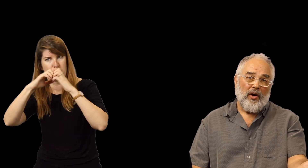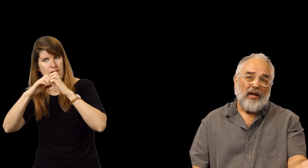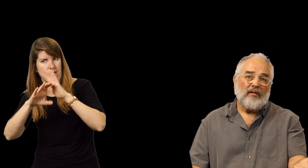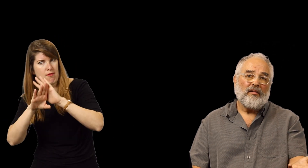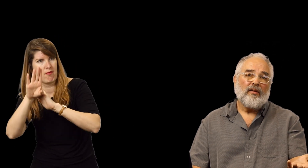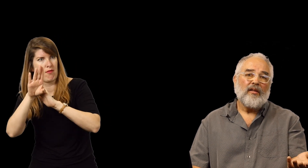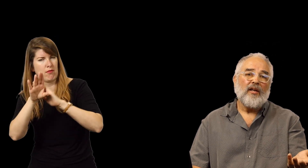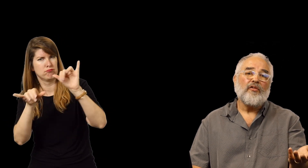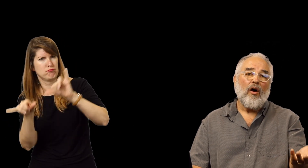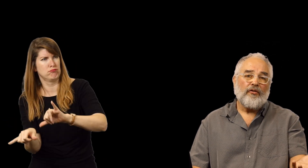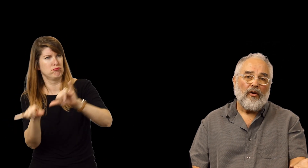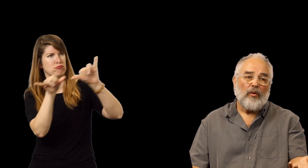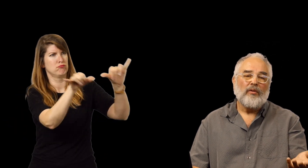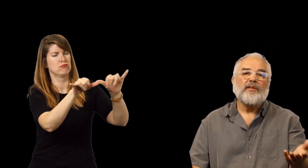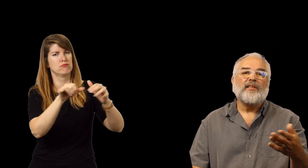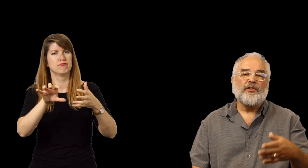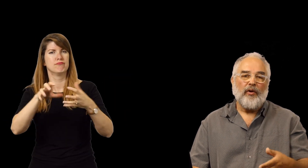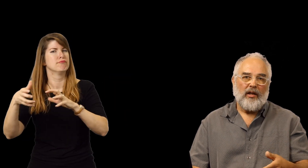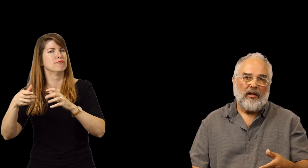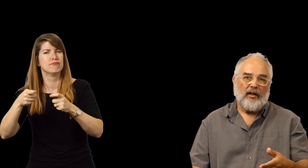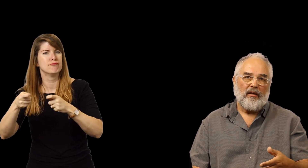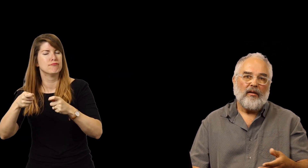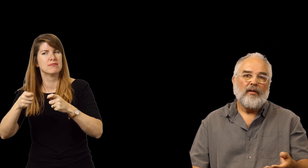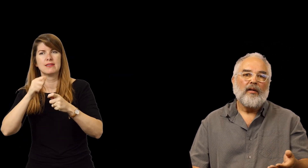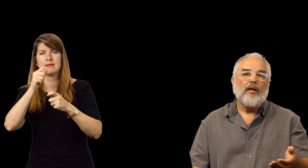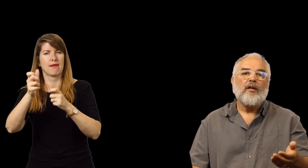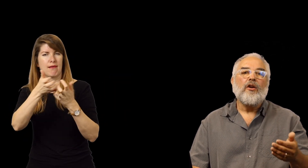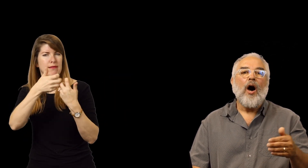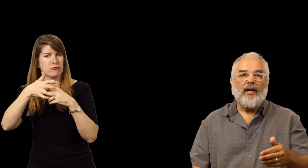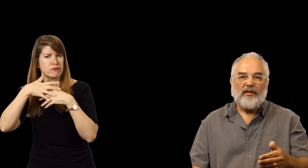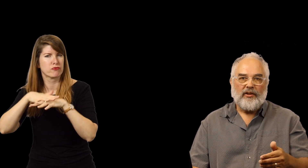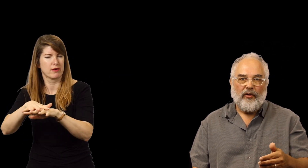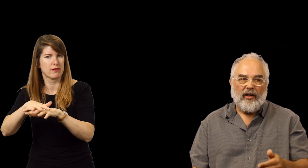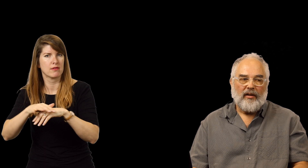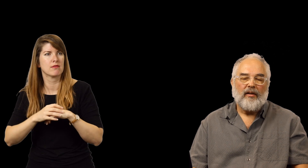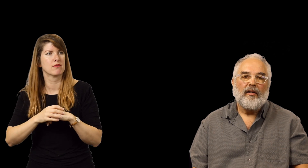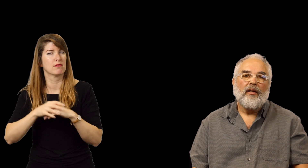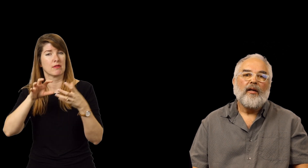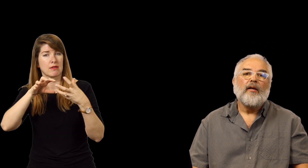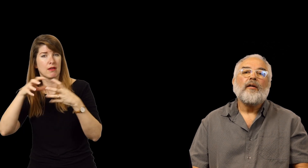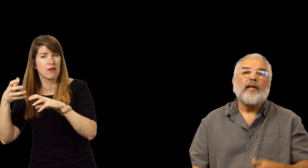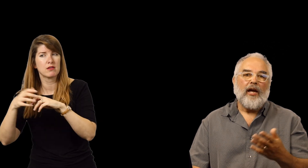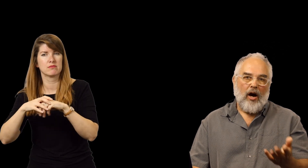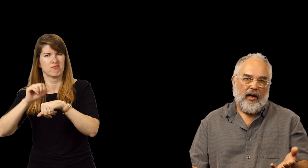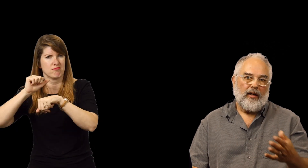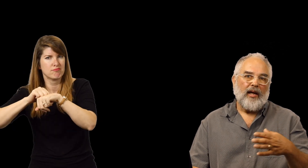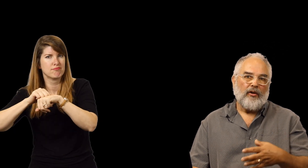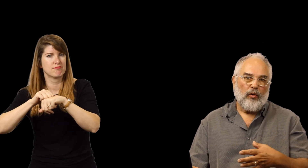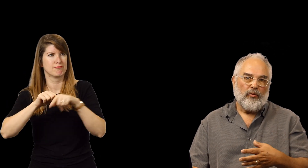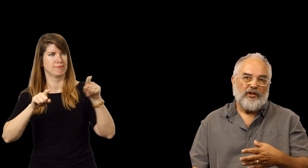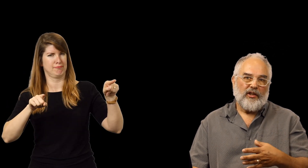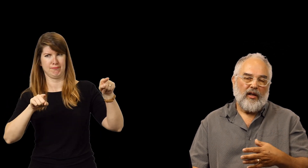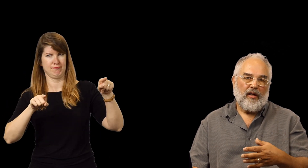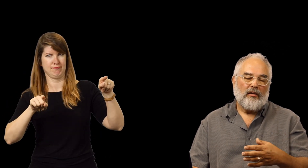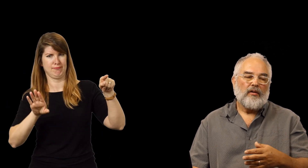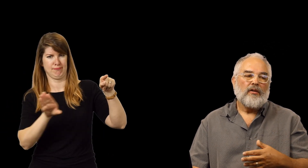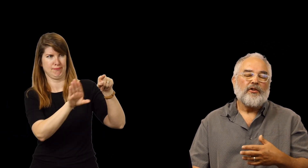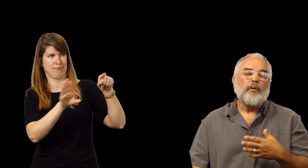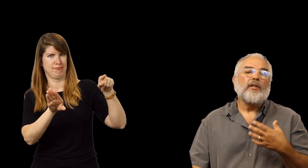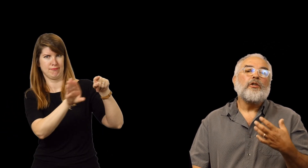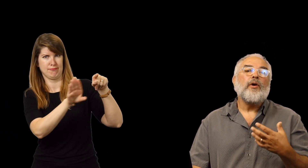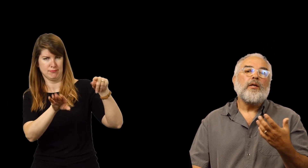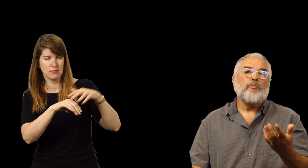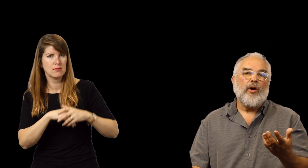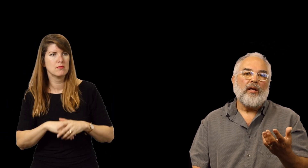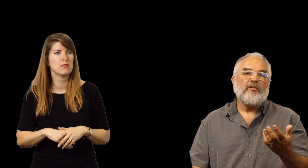young brain that is also dysregulated, not integrated, chaotic and or rigid.